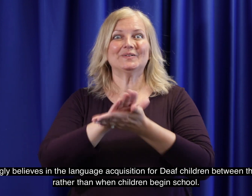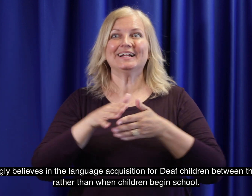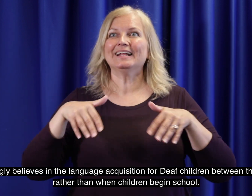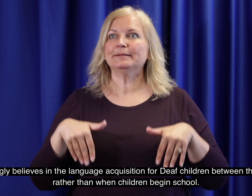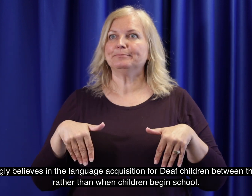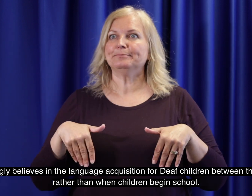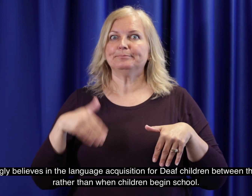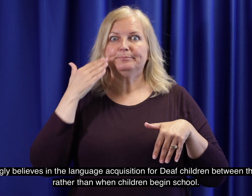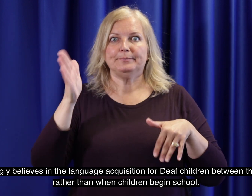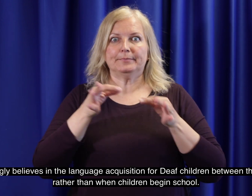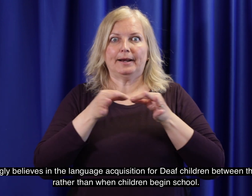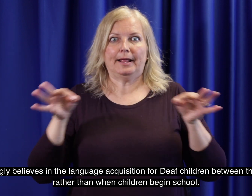begin school.